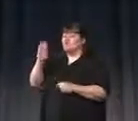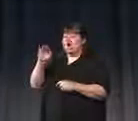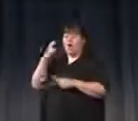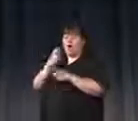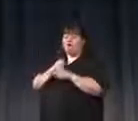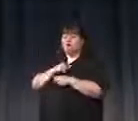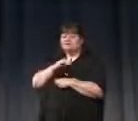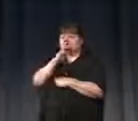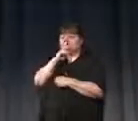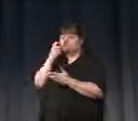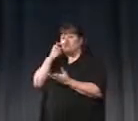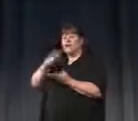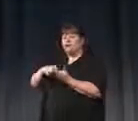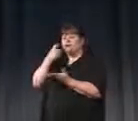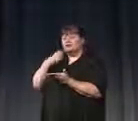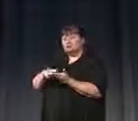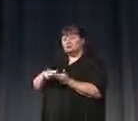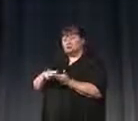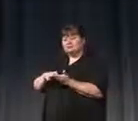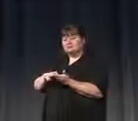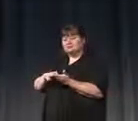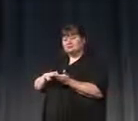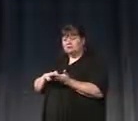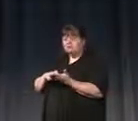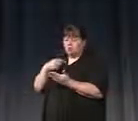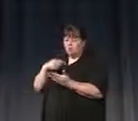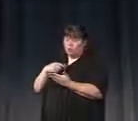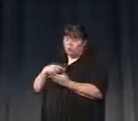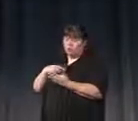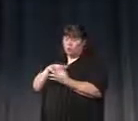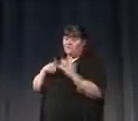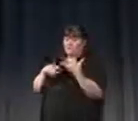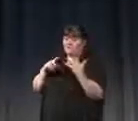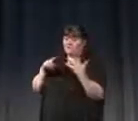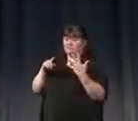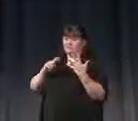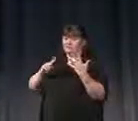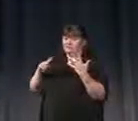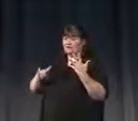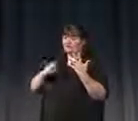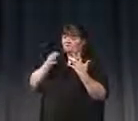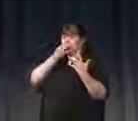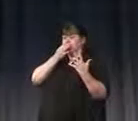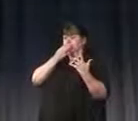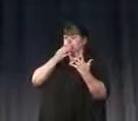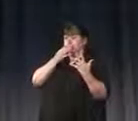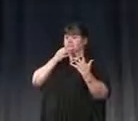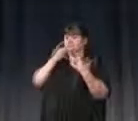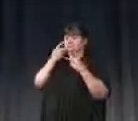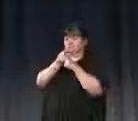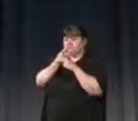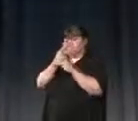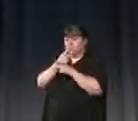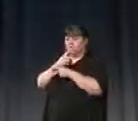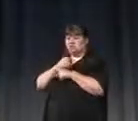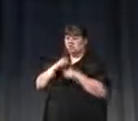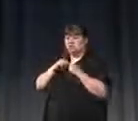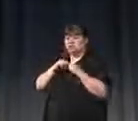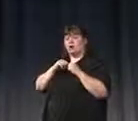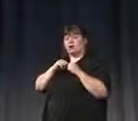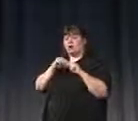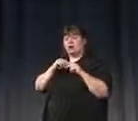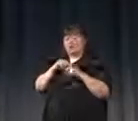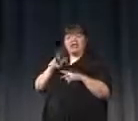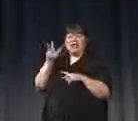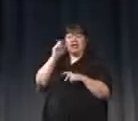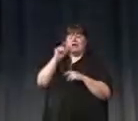So this is a plot here of the performance of 5 different state-of-the-art algorithms as of a couple years ago. So we're plotting the percent errors they